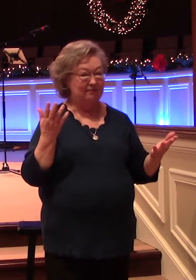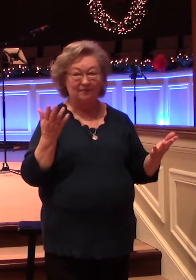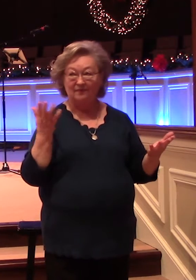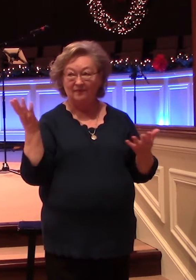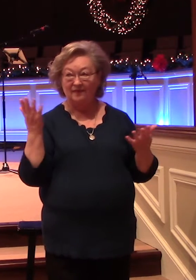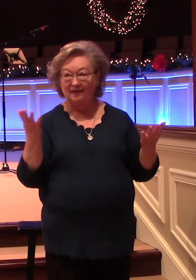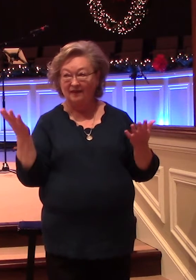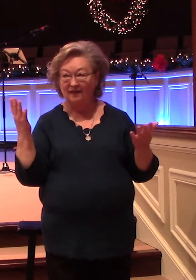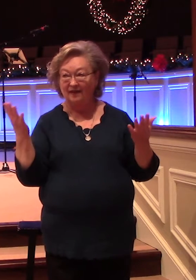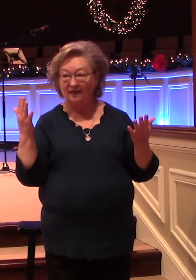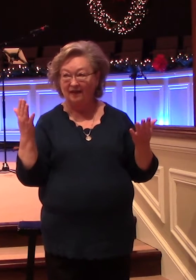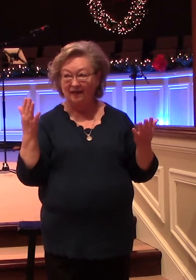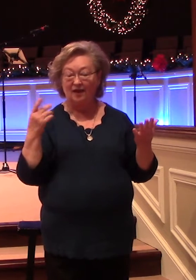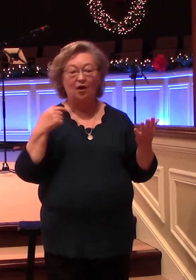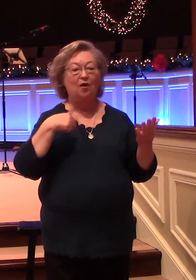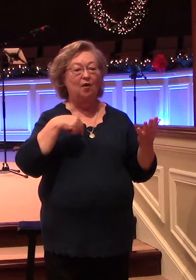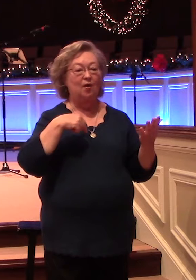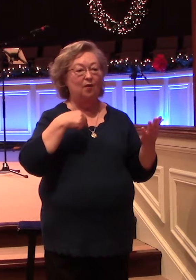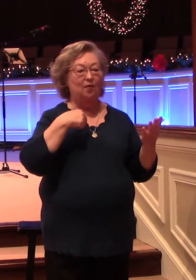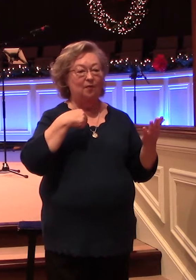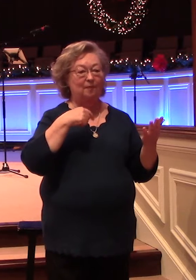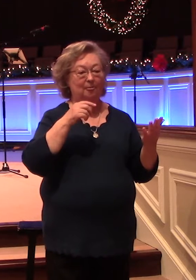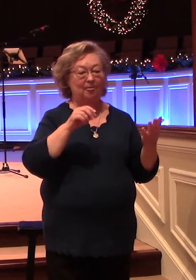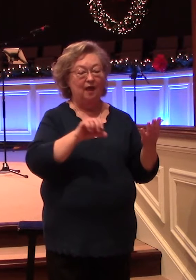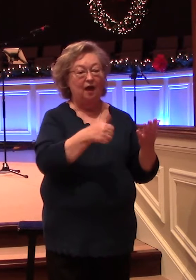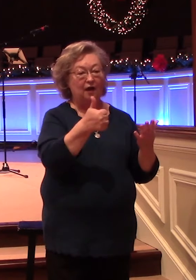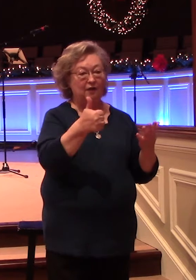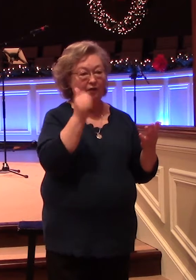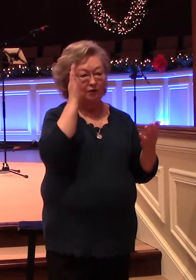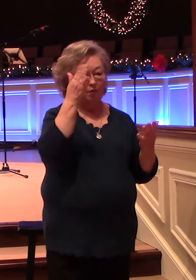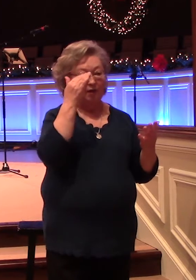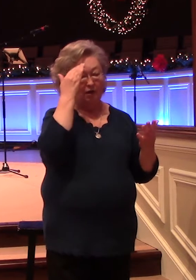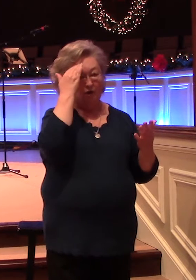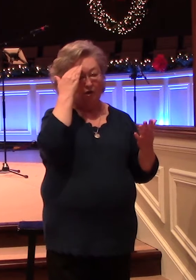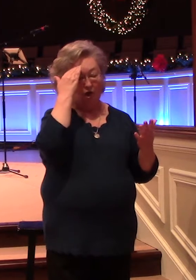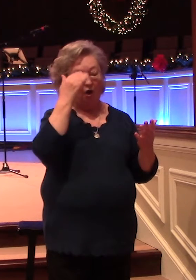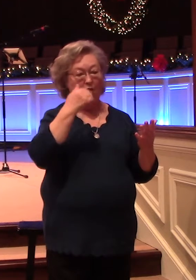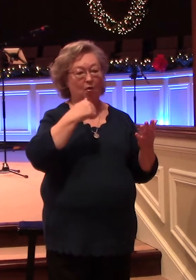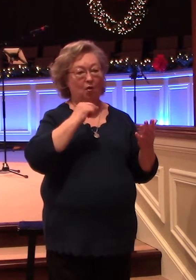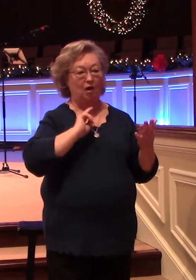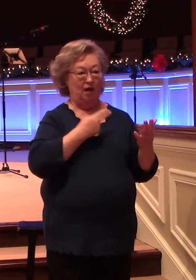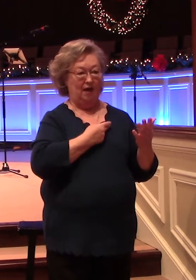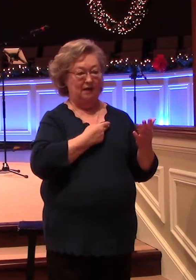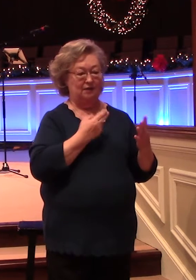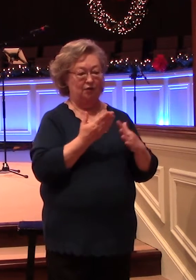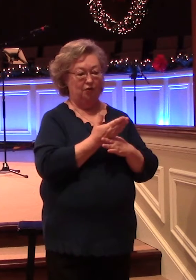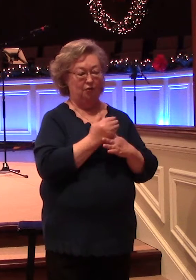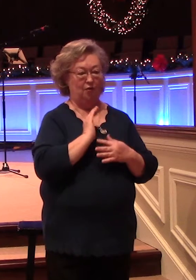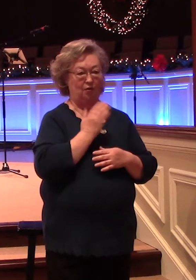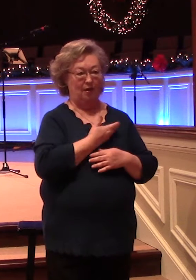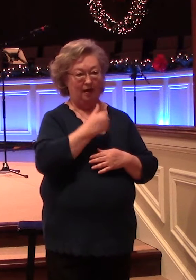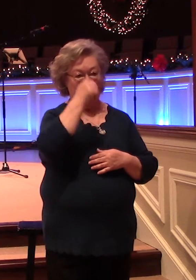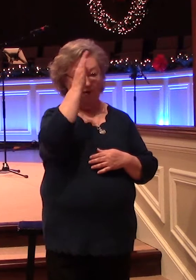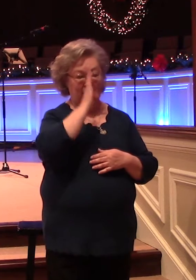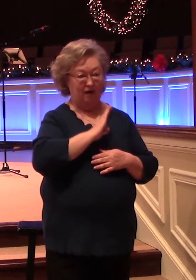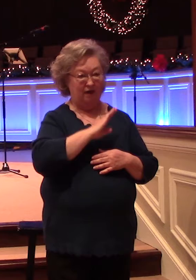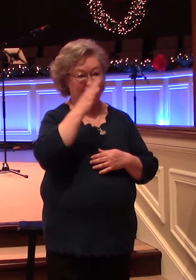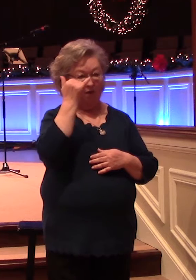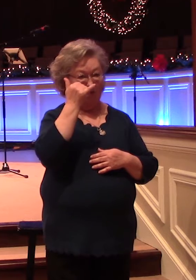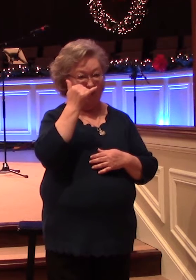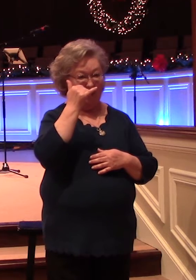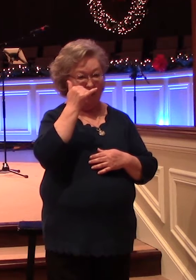by our love for one another that the world may know that God has sent his Son, by how